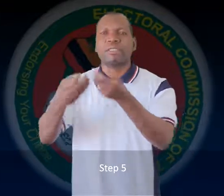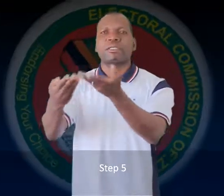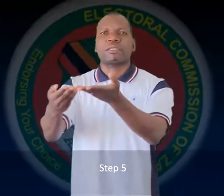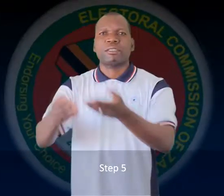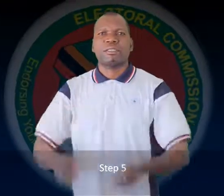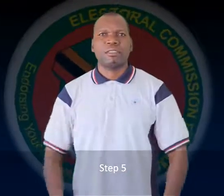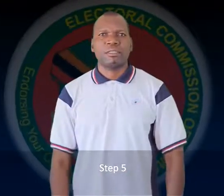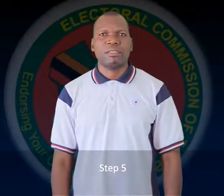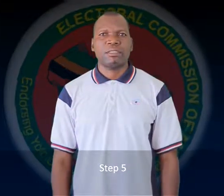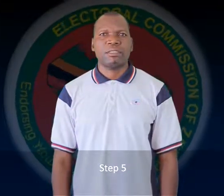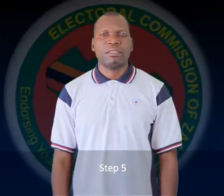Step 5.